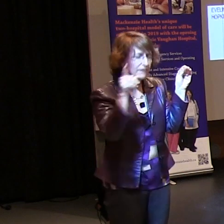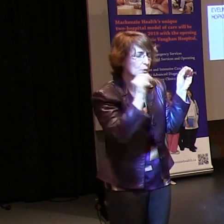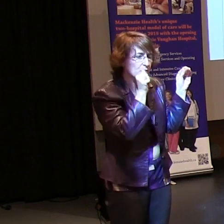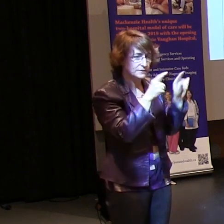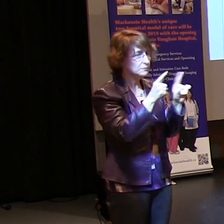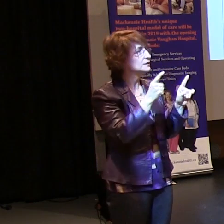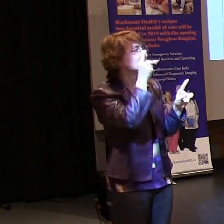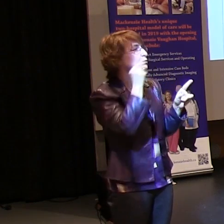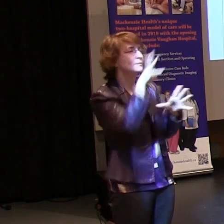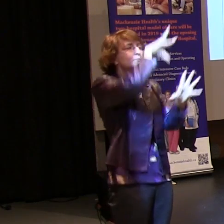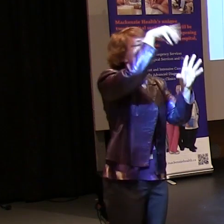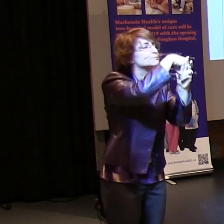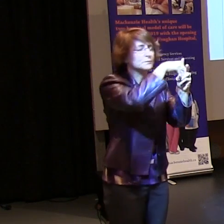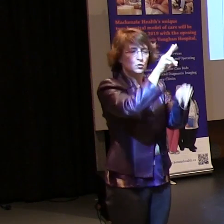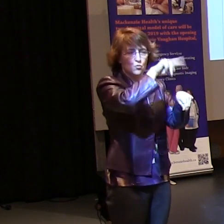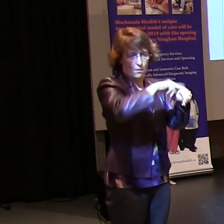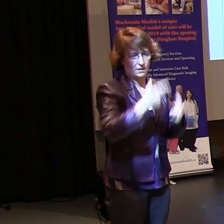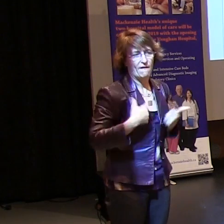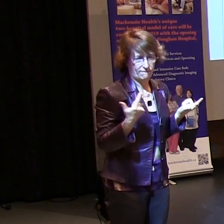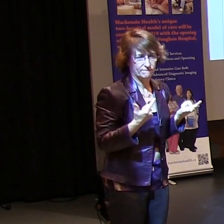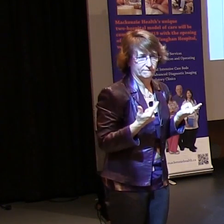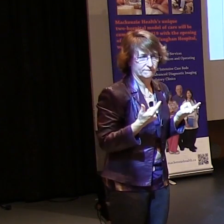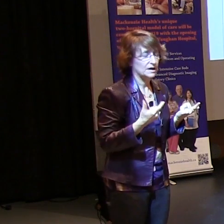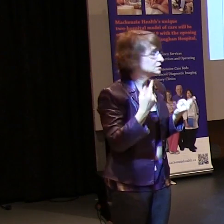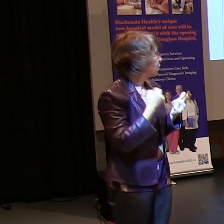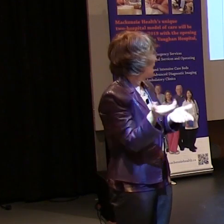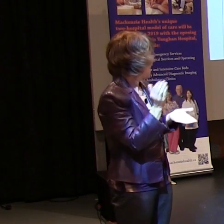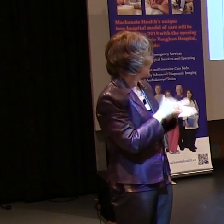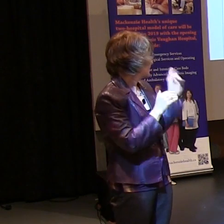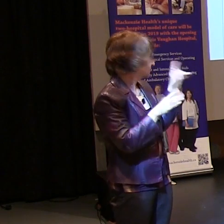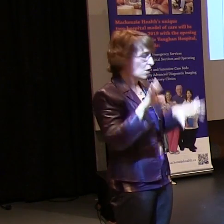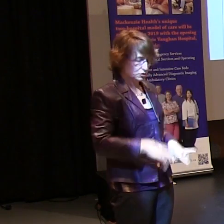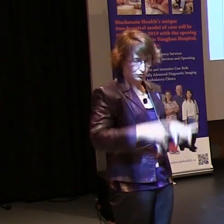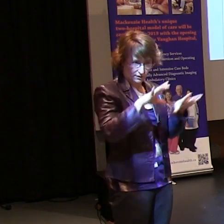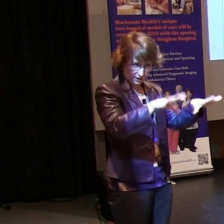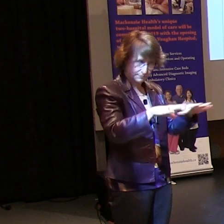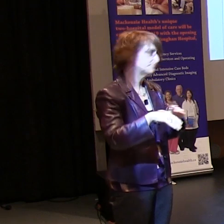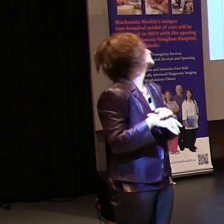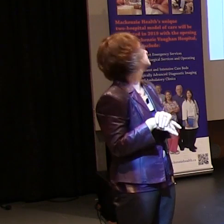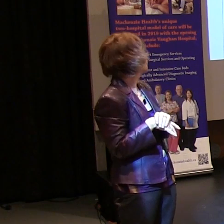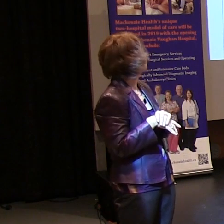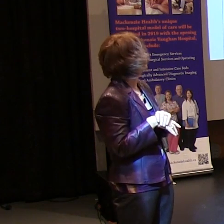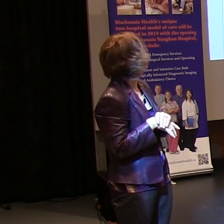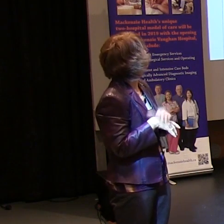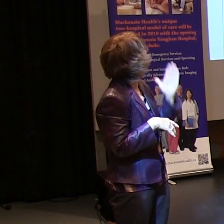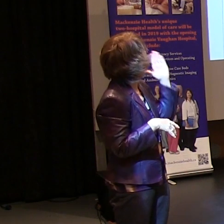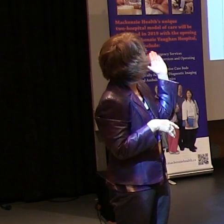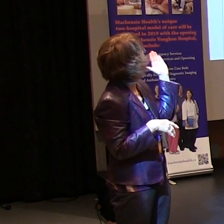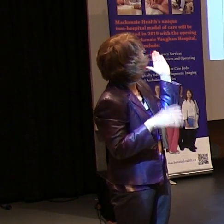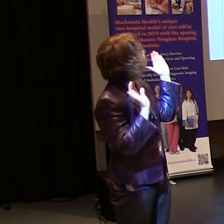want to be part of the normal life. And that's, again, in Australia, in Melbourne. That's the